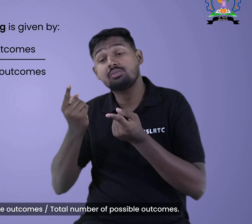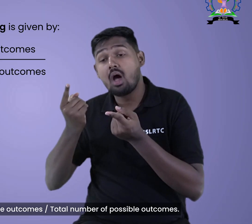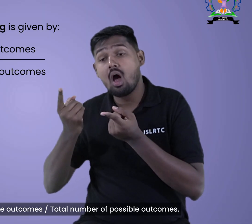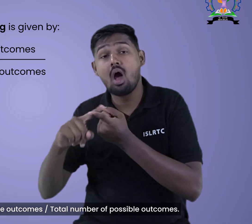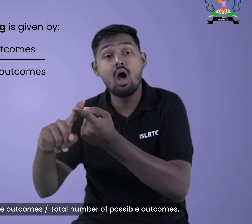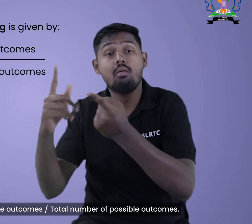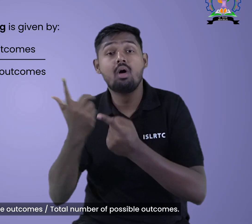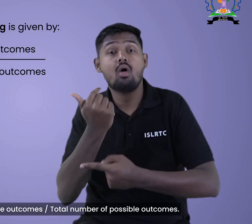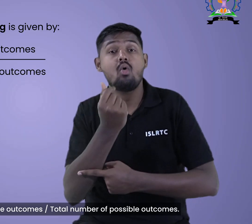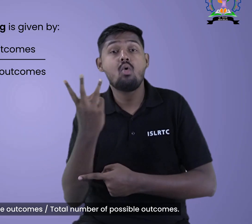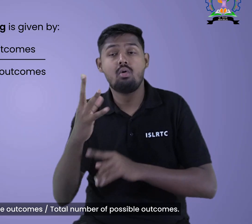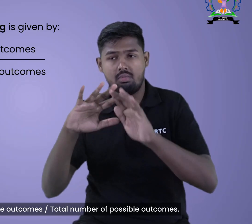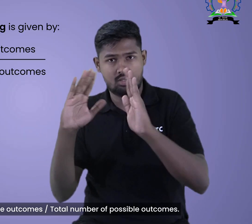of possible outcomes.